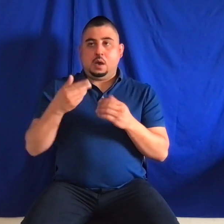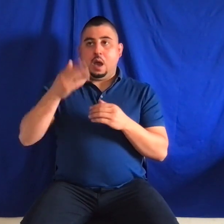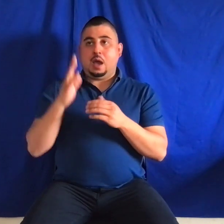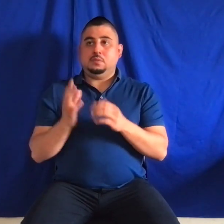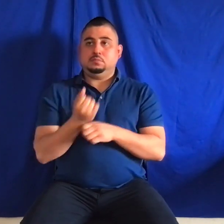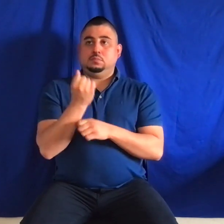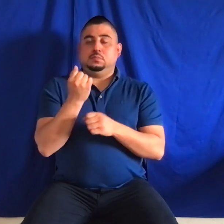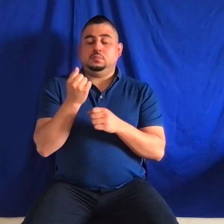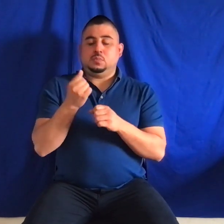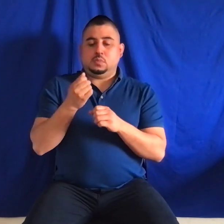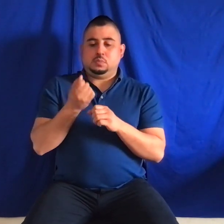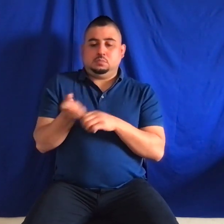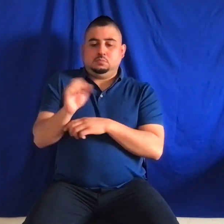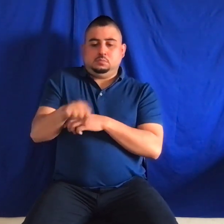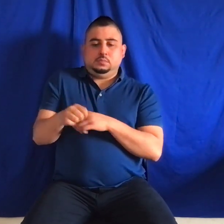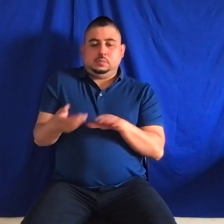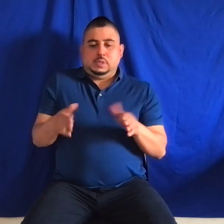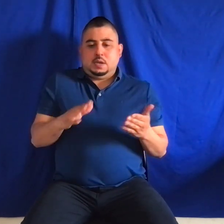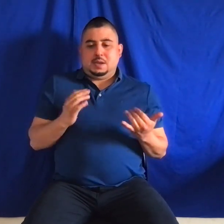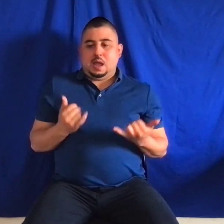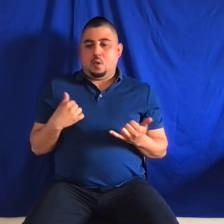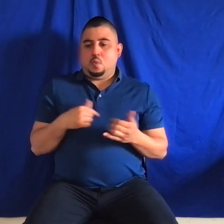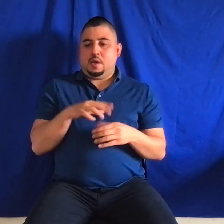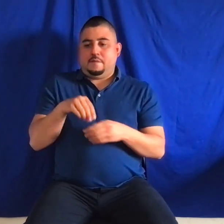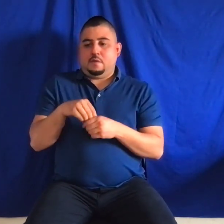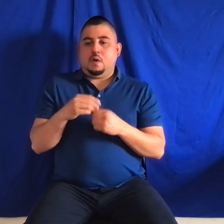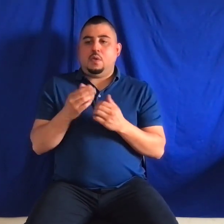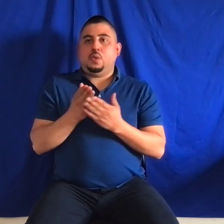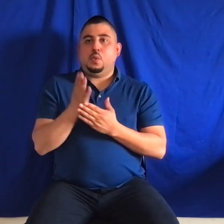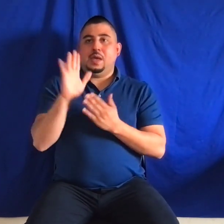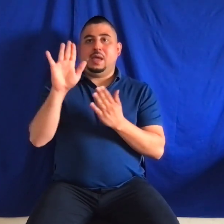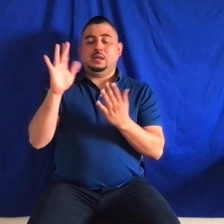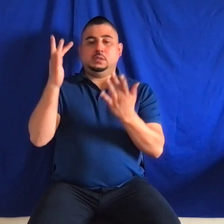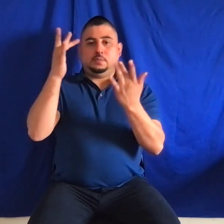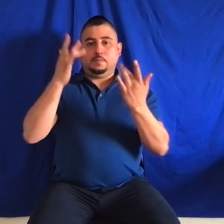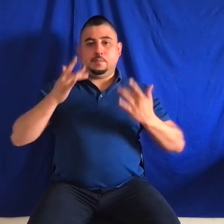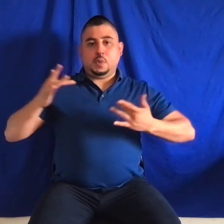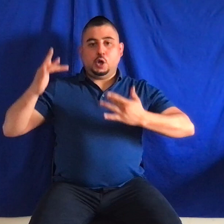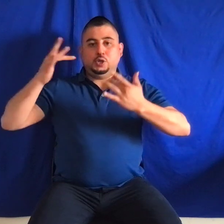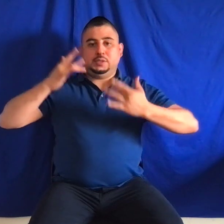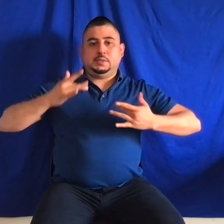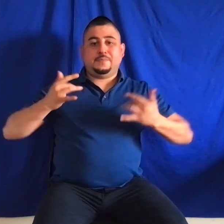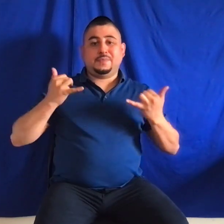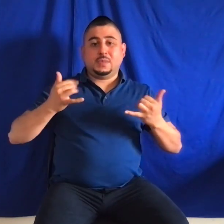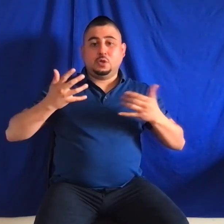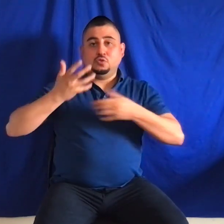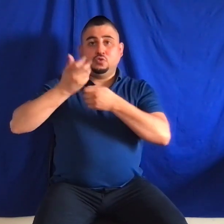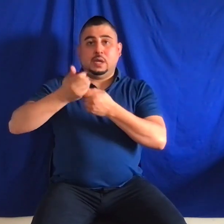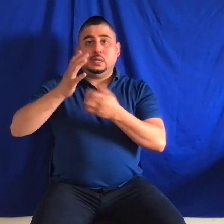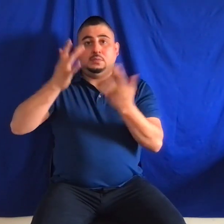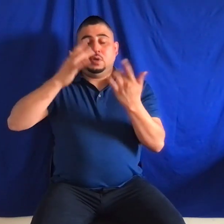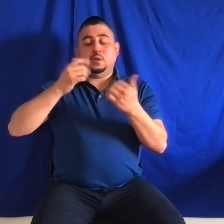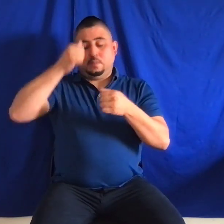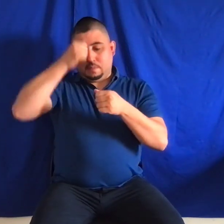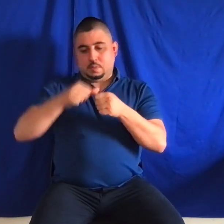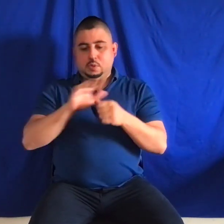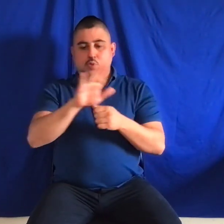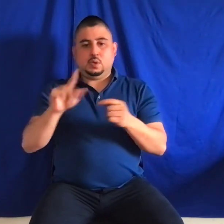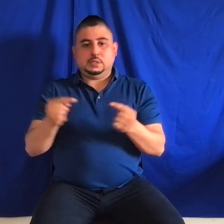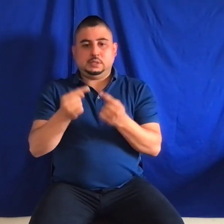death that he invites us to through his mercy. So, trusting in his mercy, let us call to mind our sins as we prepare to